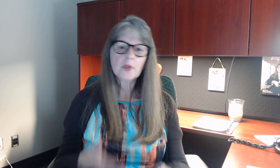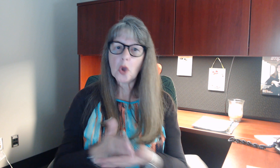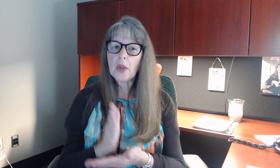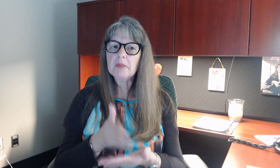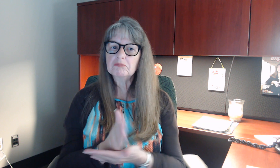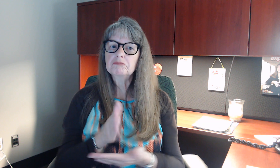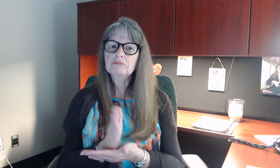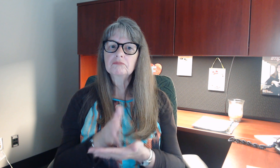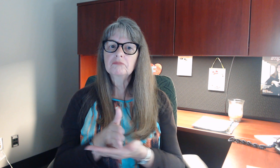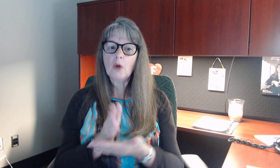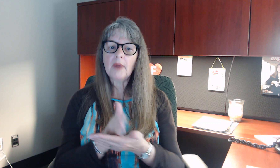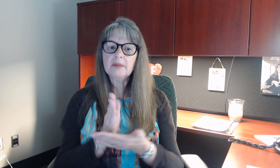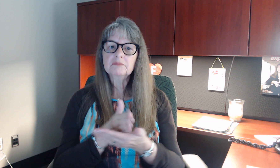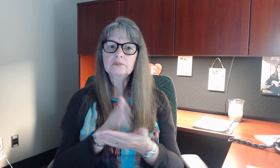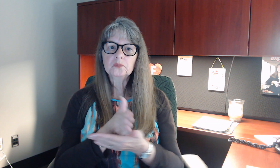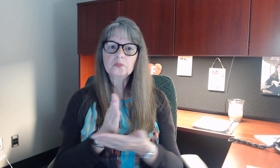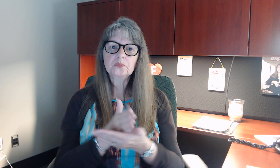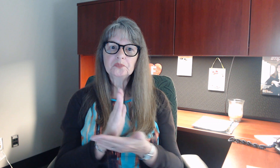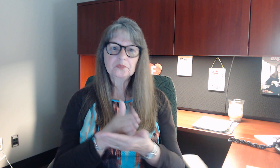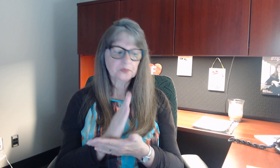Okay. All right.